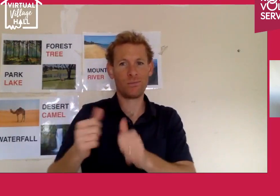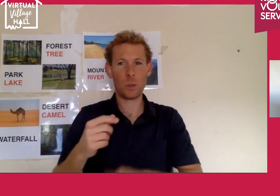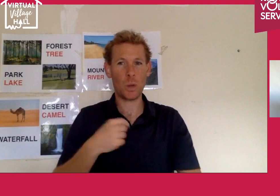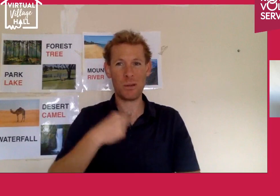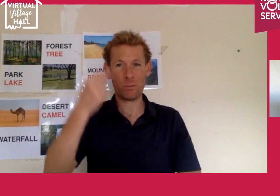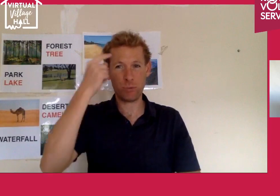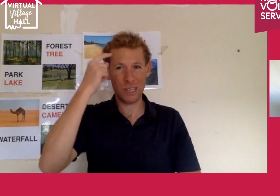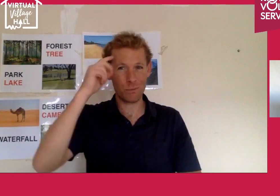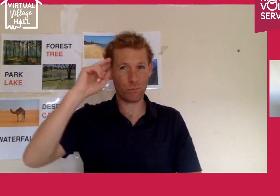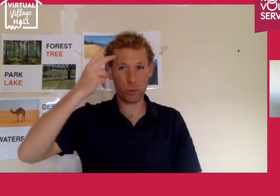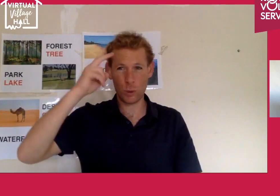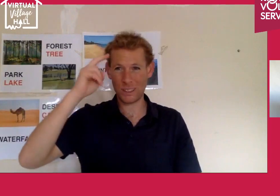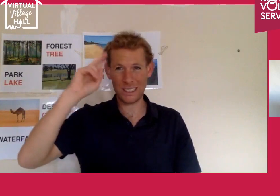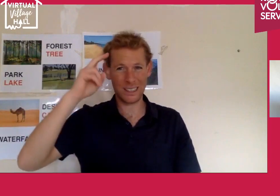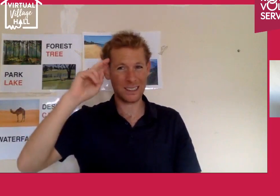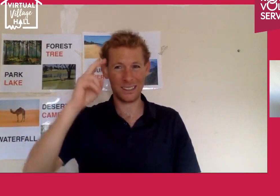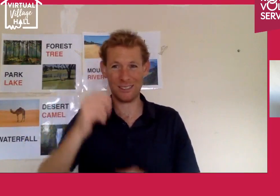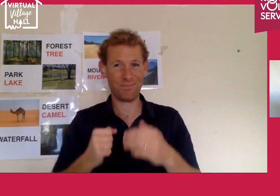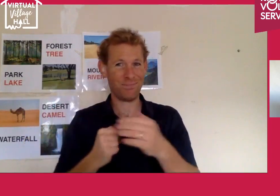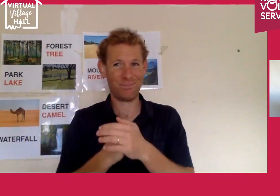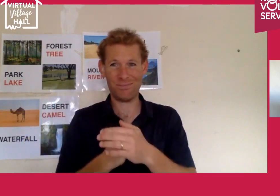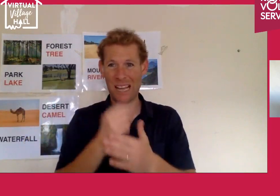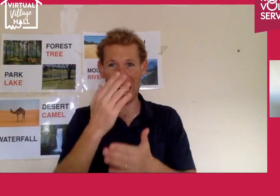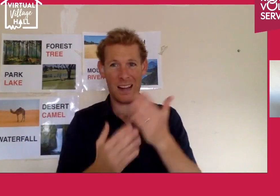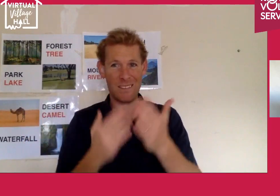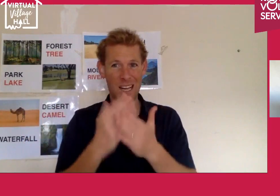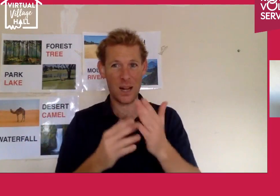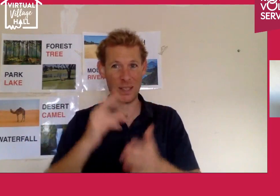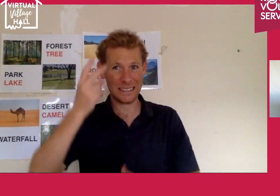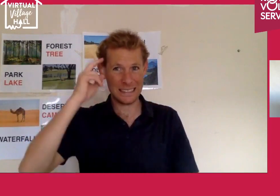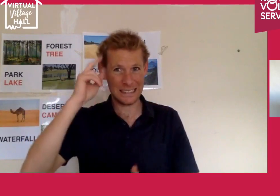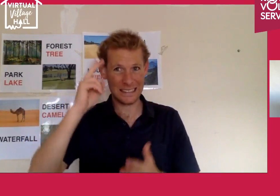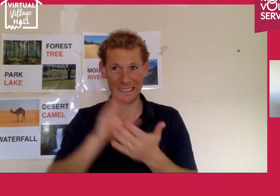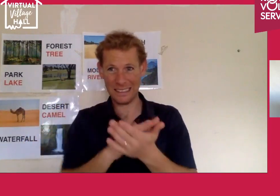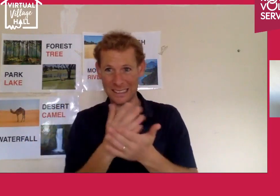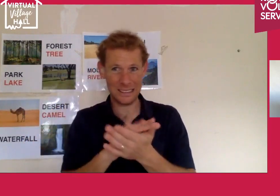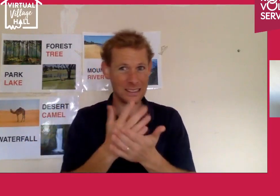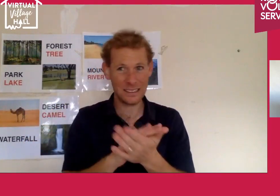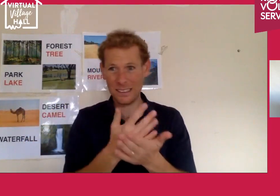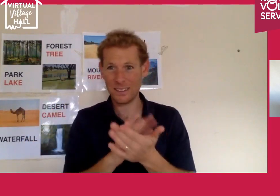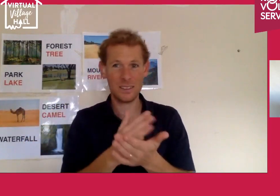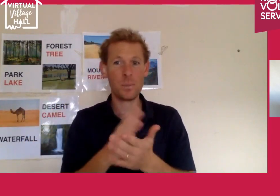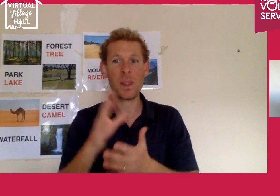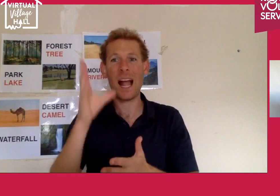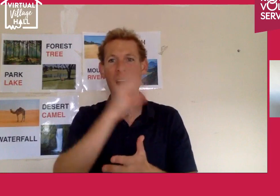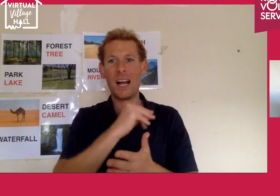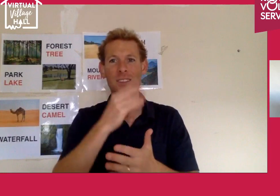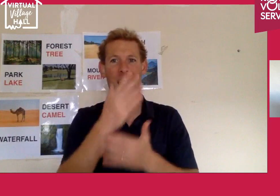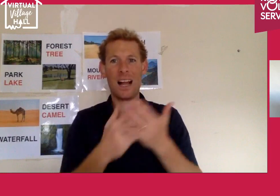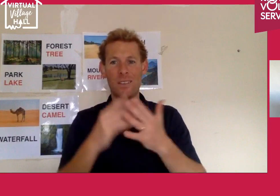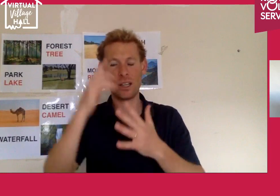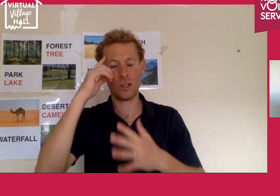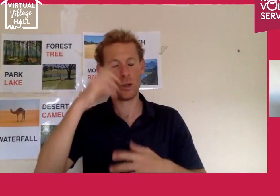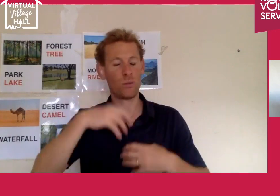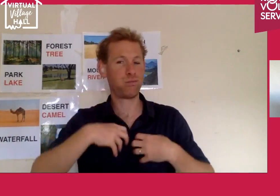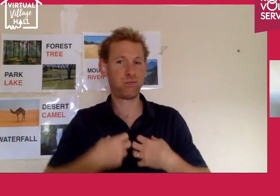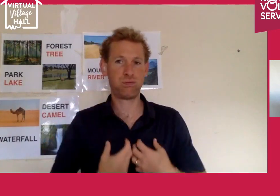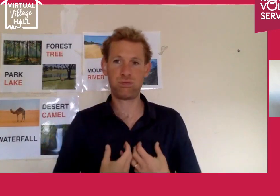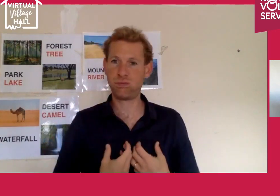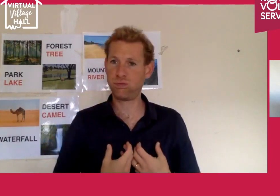you're working out how you sign that in sign language or in English, vice versa, and it can be quite exhausting. So about half an